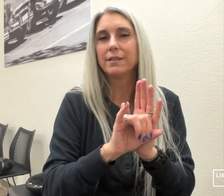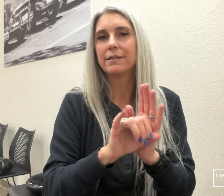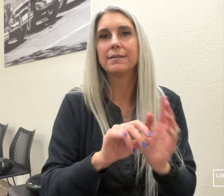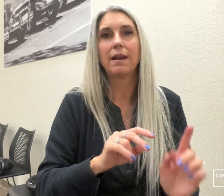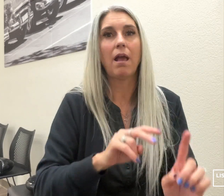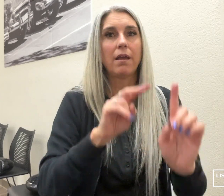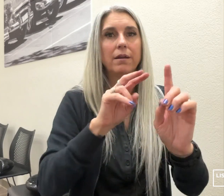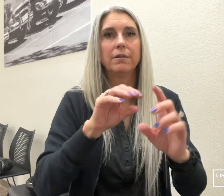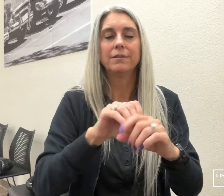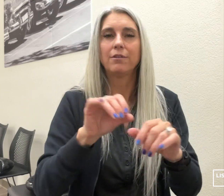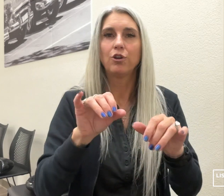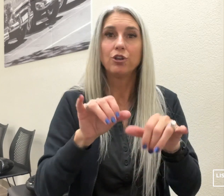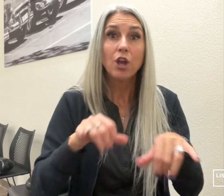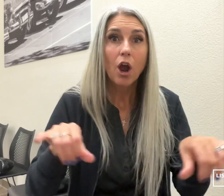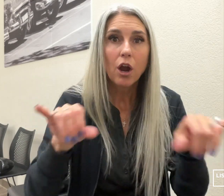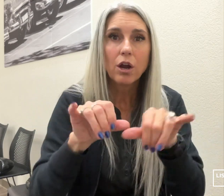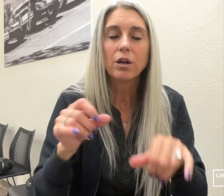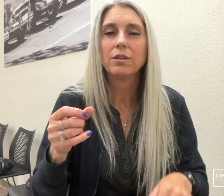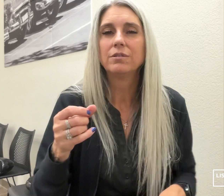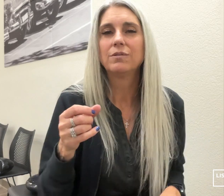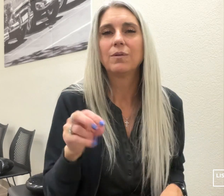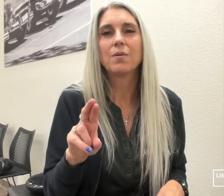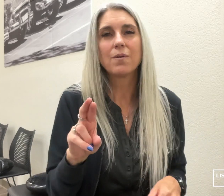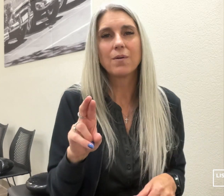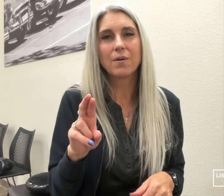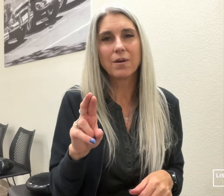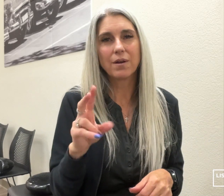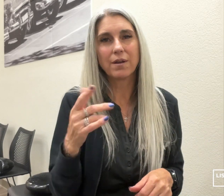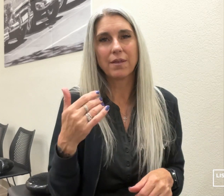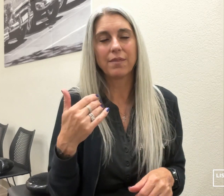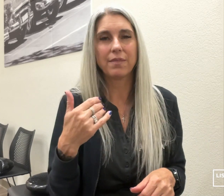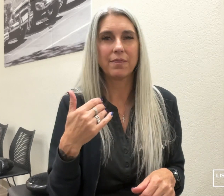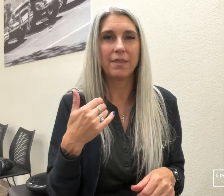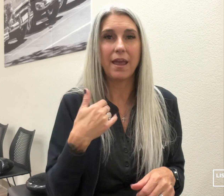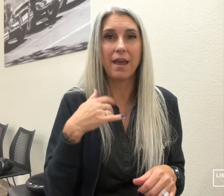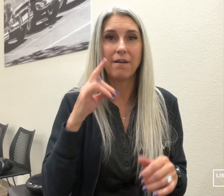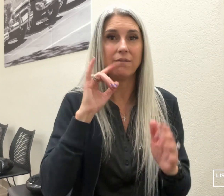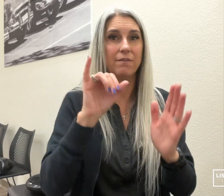people have idols, but they don't think they're worshiping them.